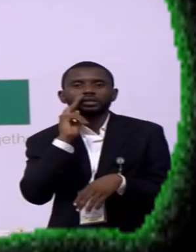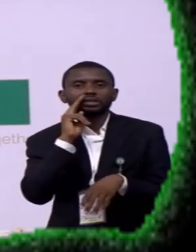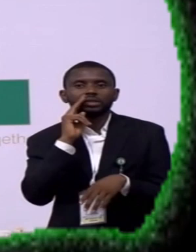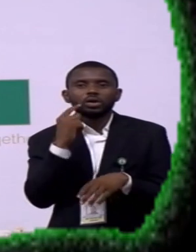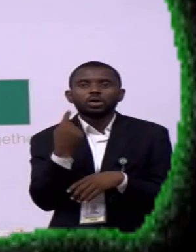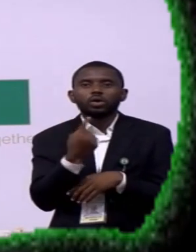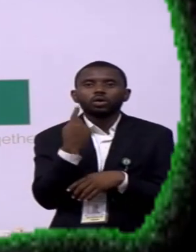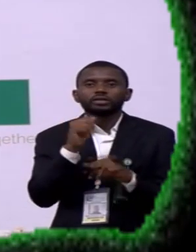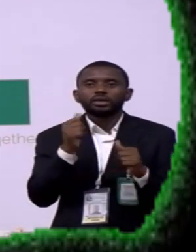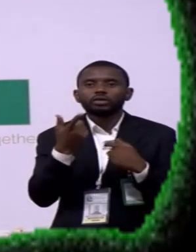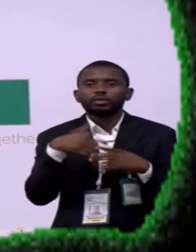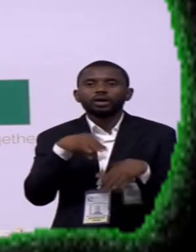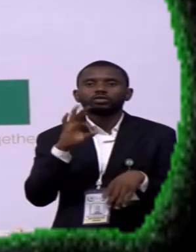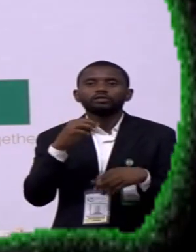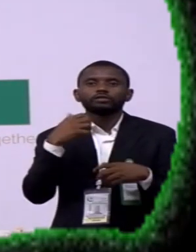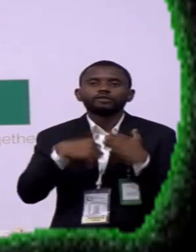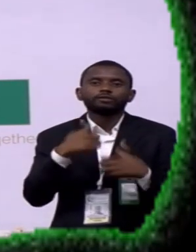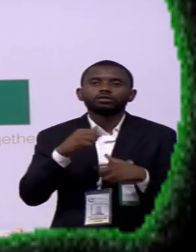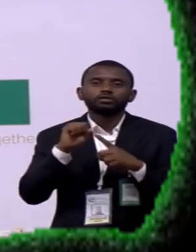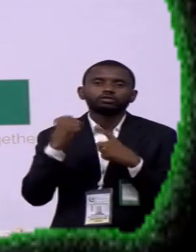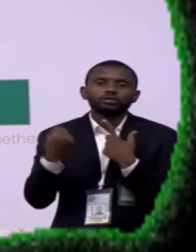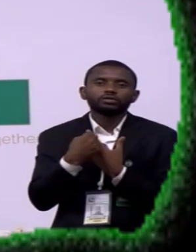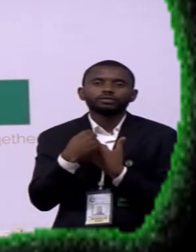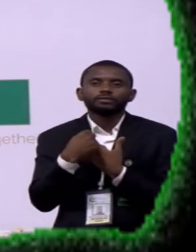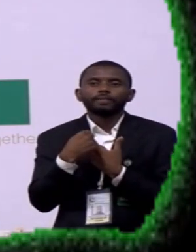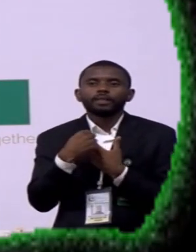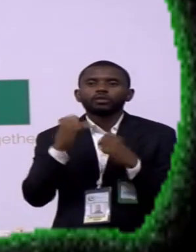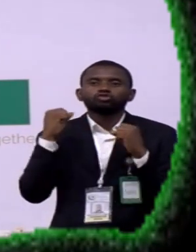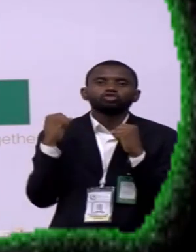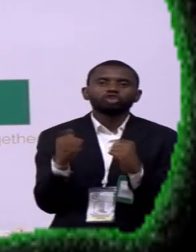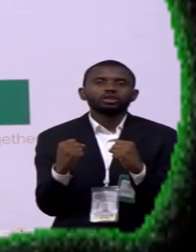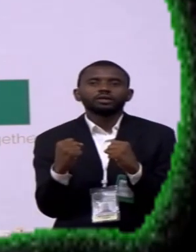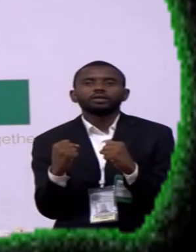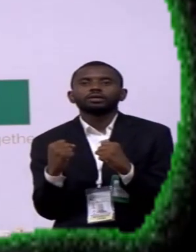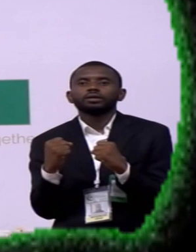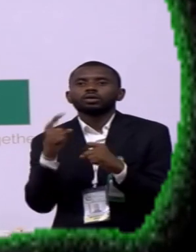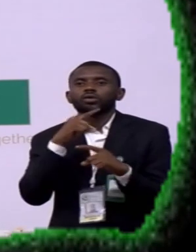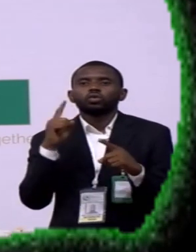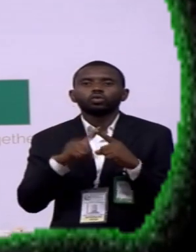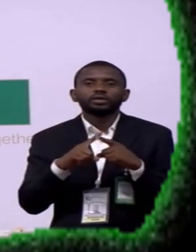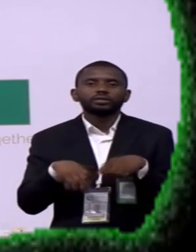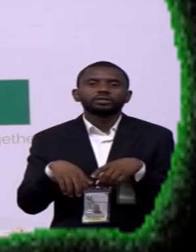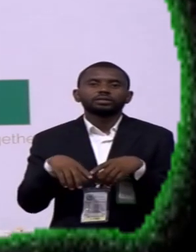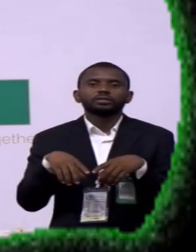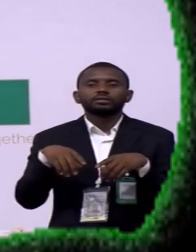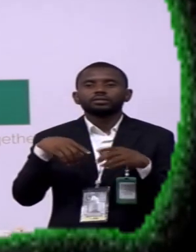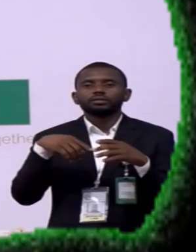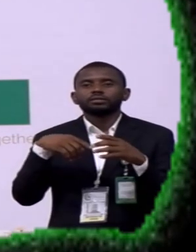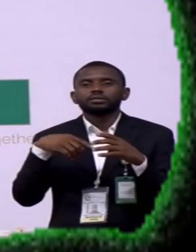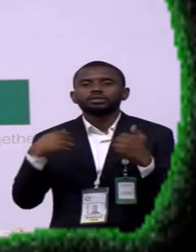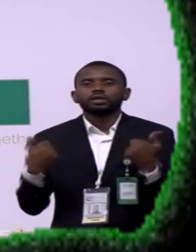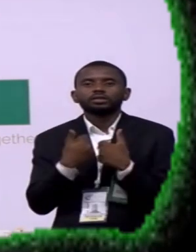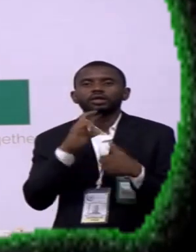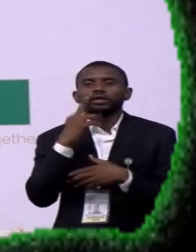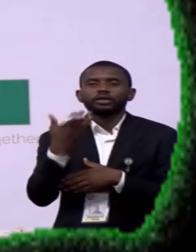always can come out of difficult situations stronger when the determination is there.